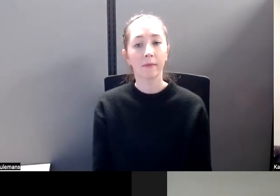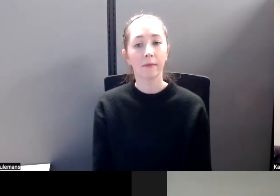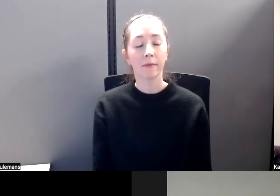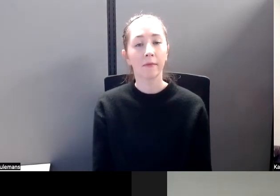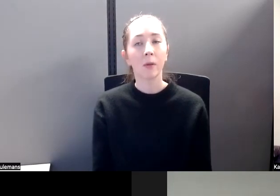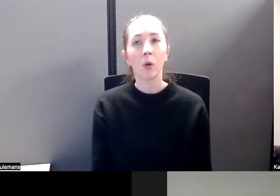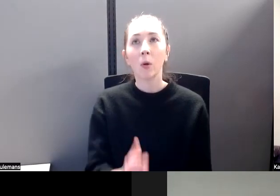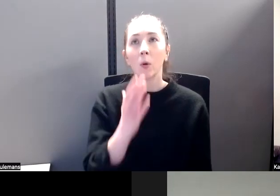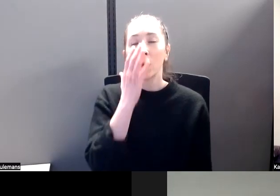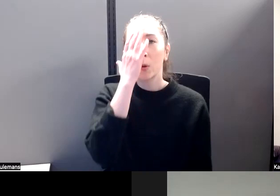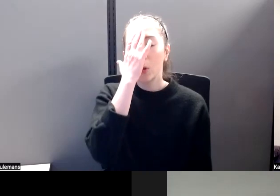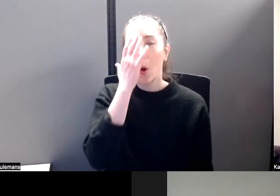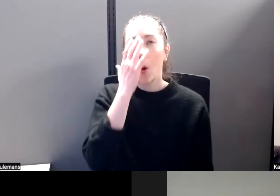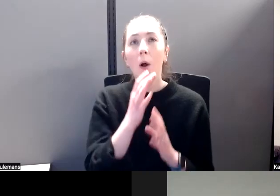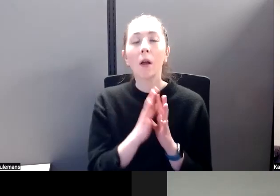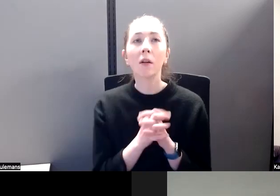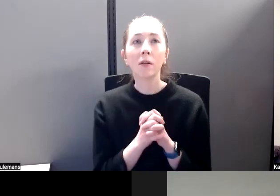You know,